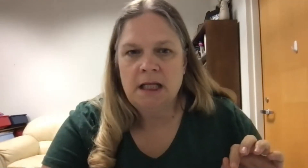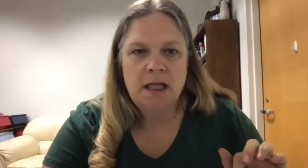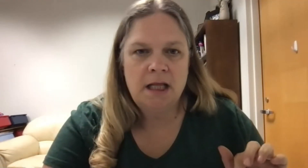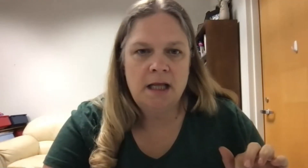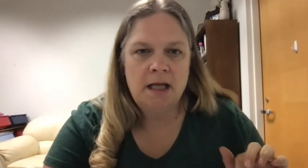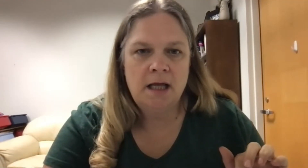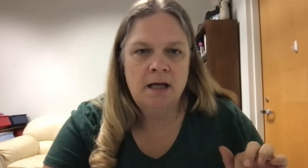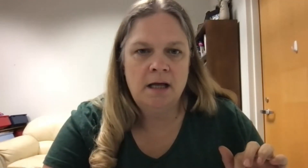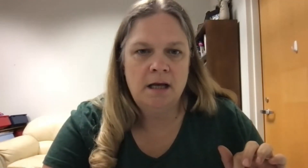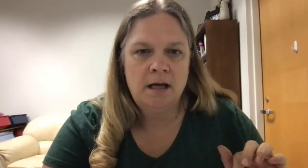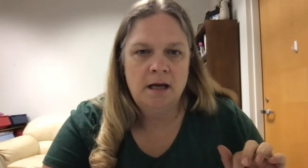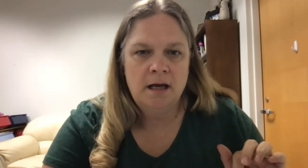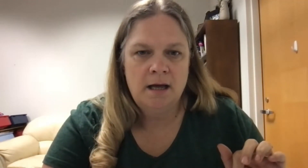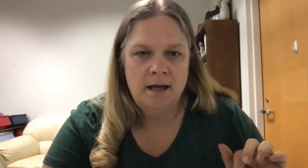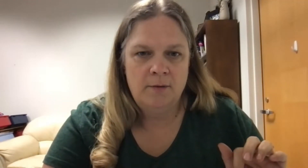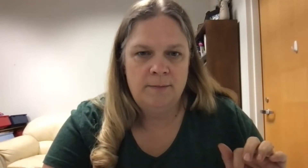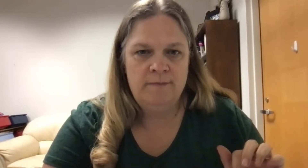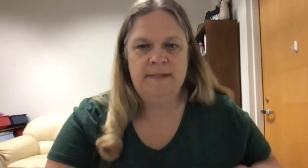We'll switch interpreters.